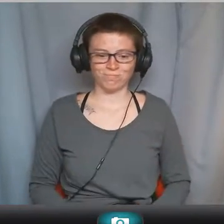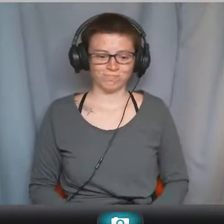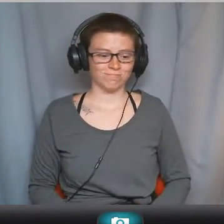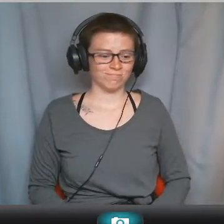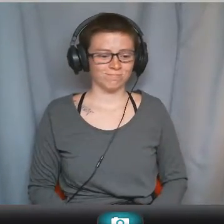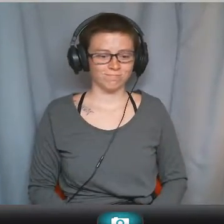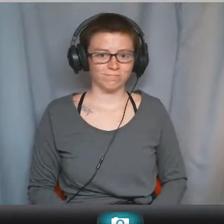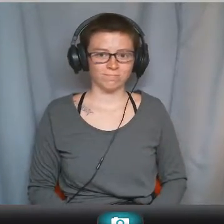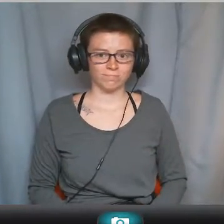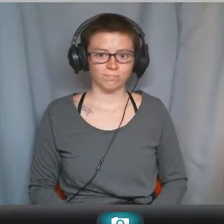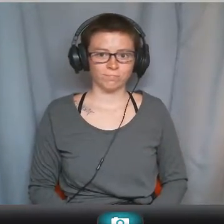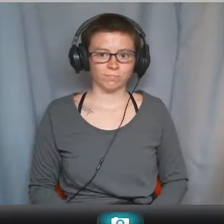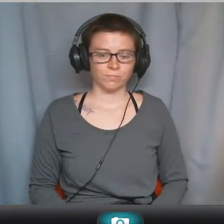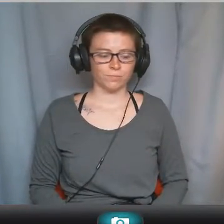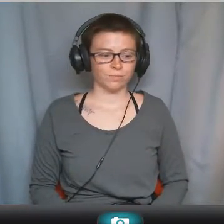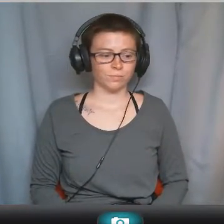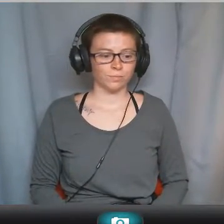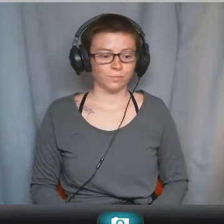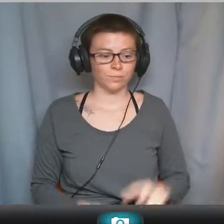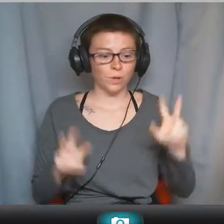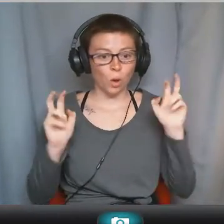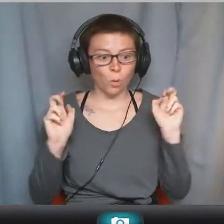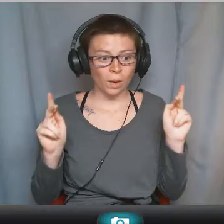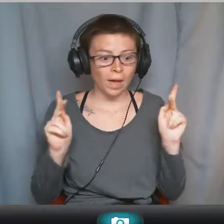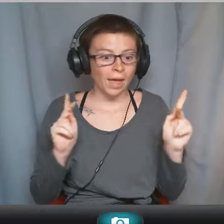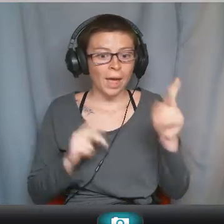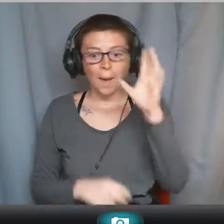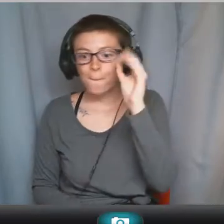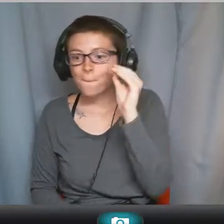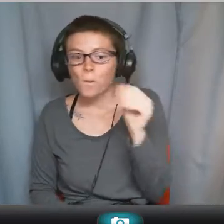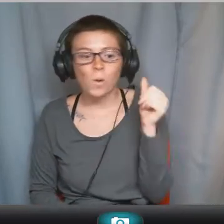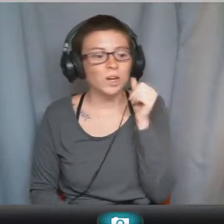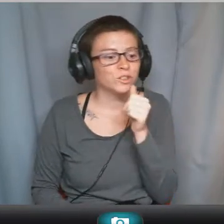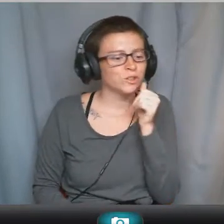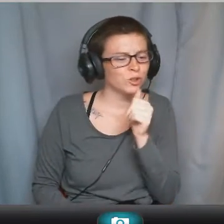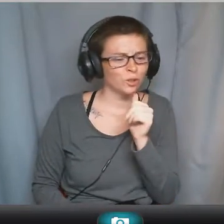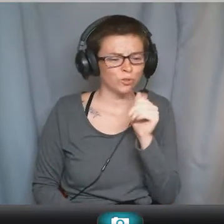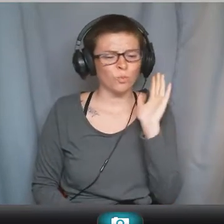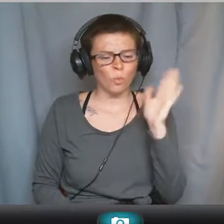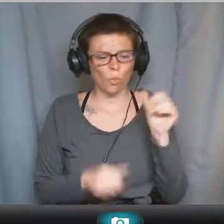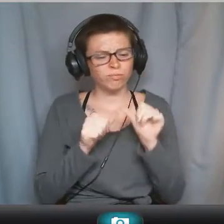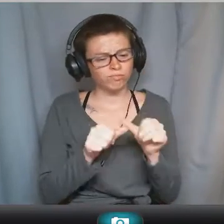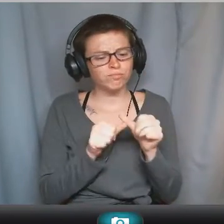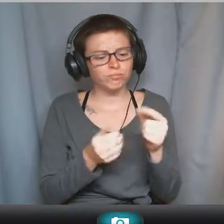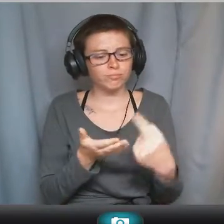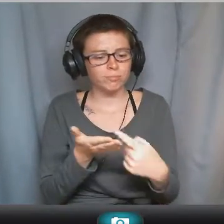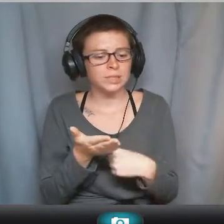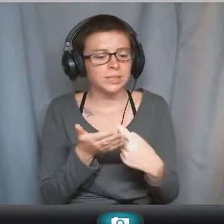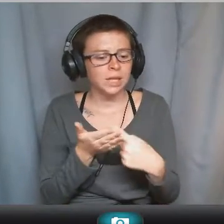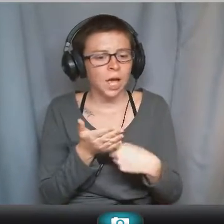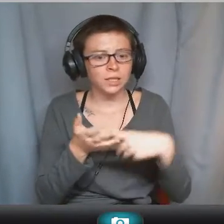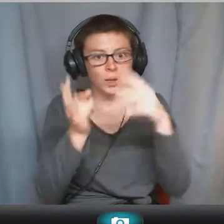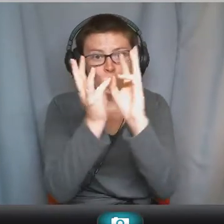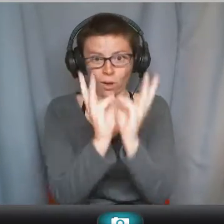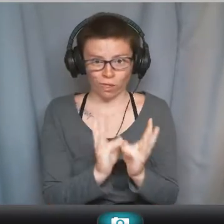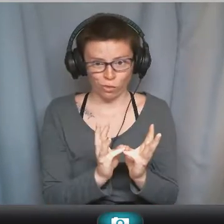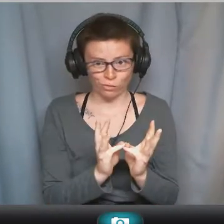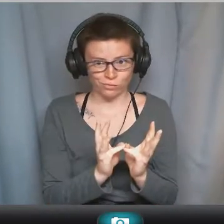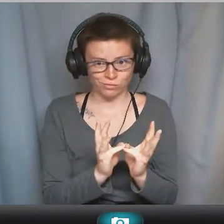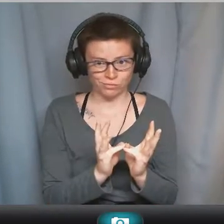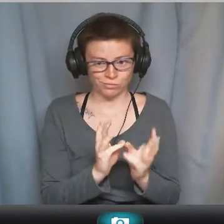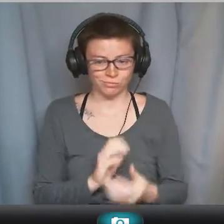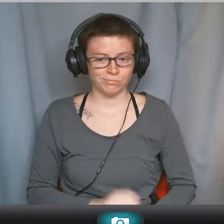Okay, boys and girls, let's continue our conversation about weather. Okay? When we talk